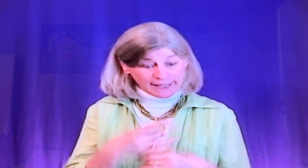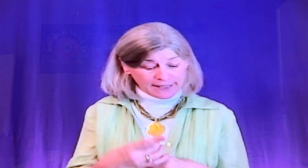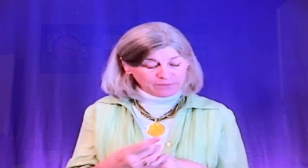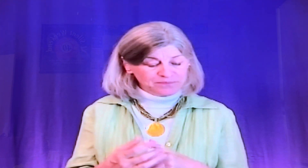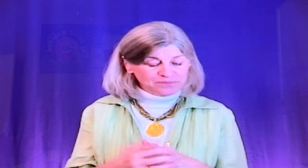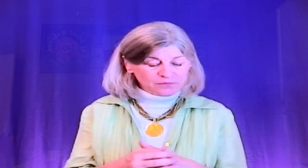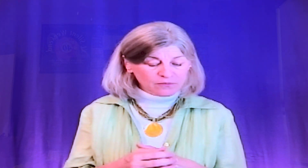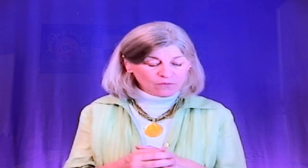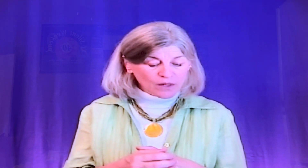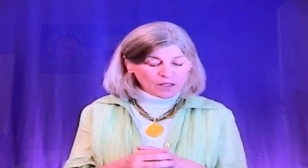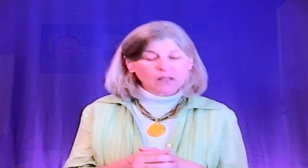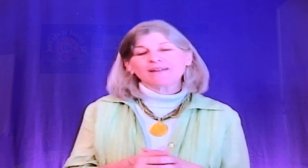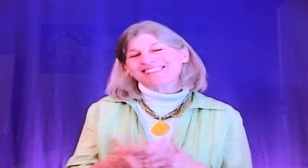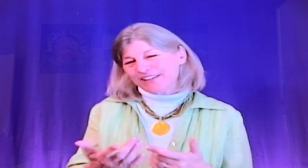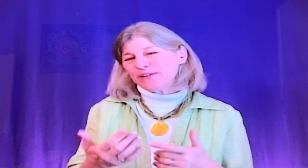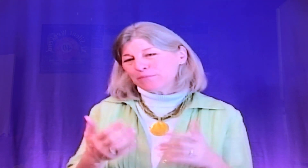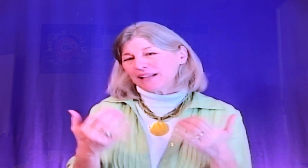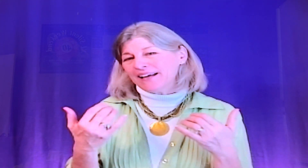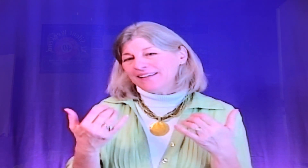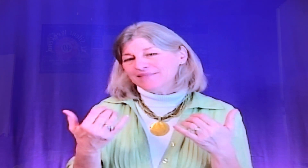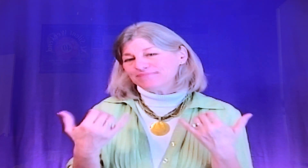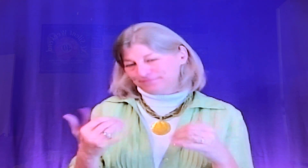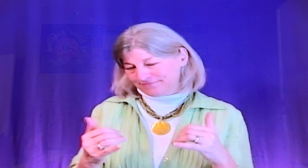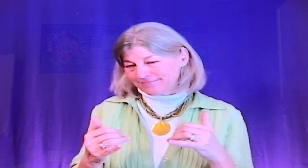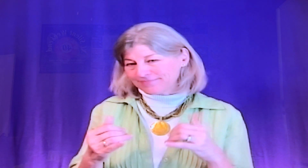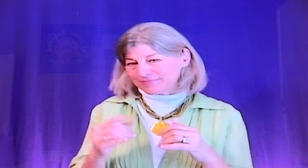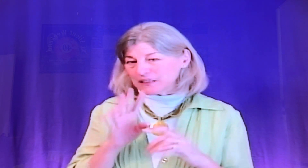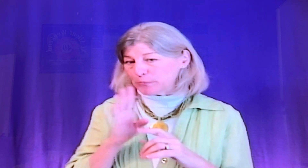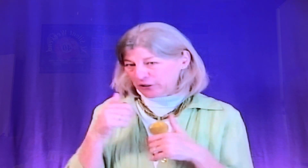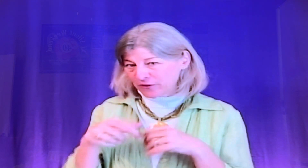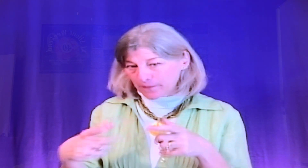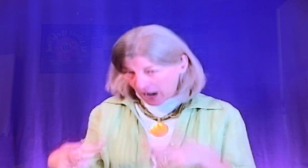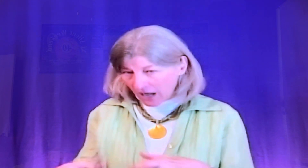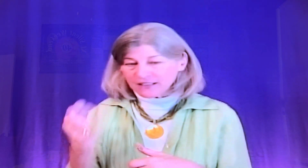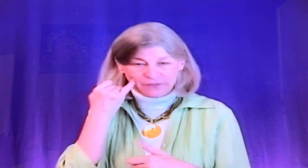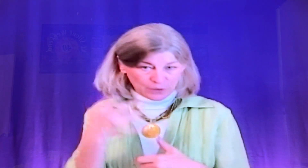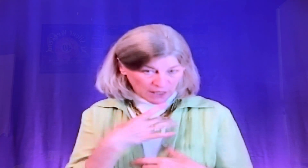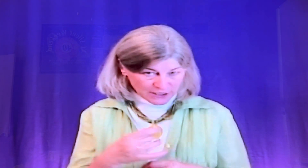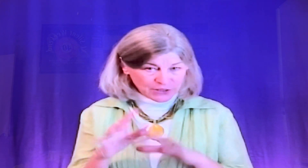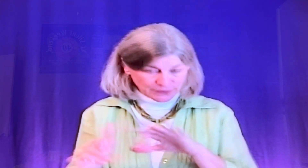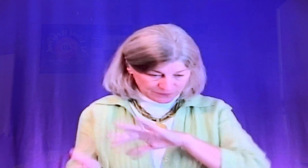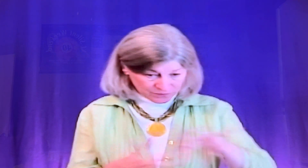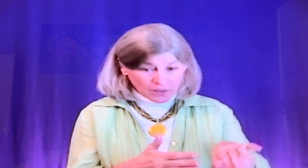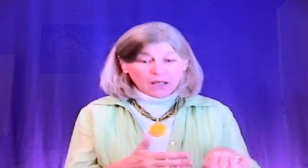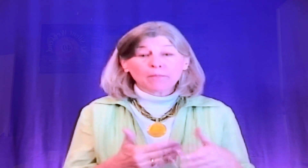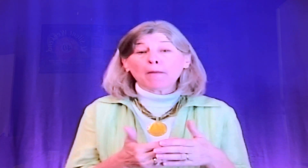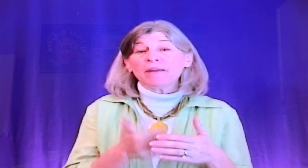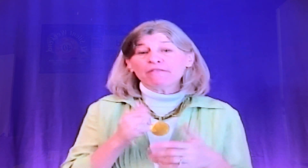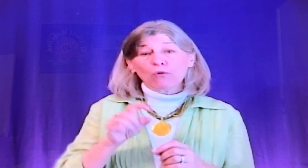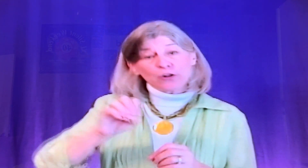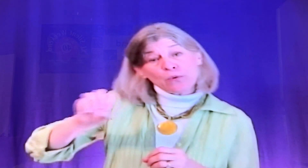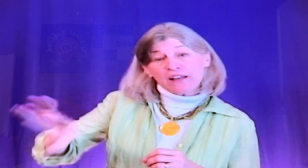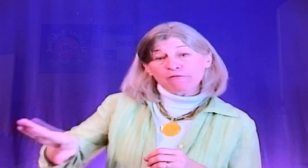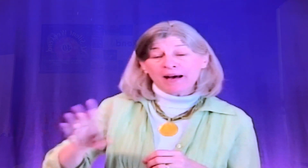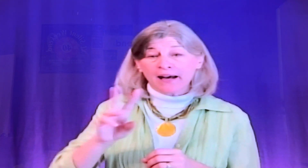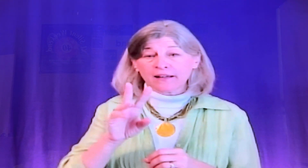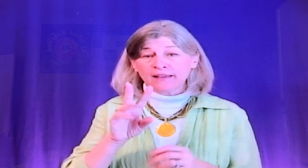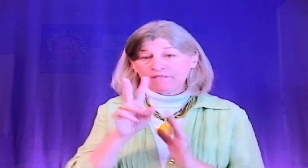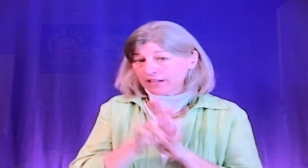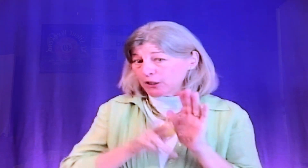it. Then you can play speaker in the box if you like to. But before you give back that